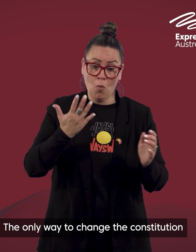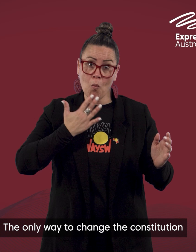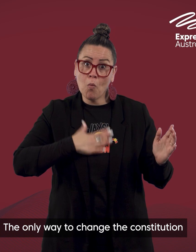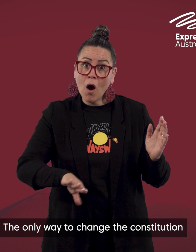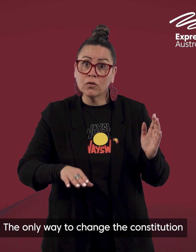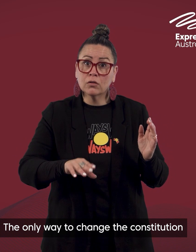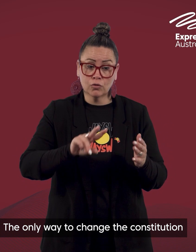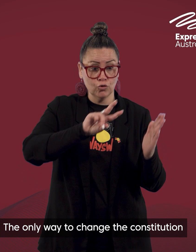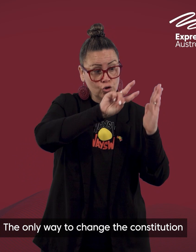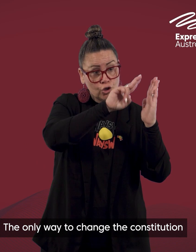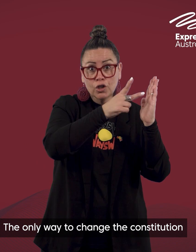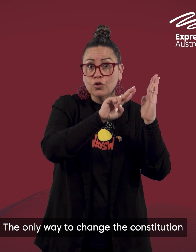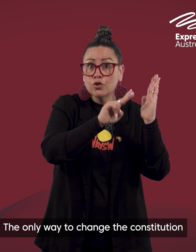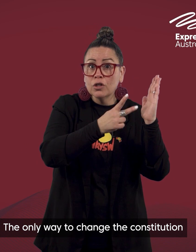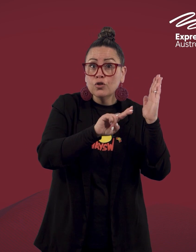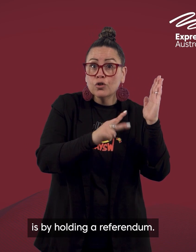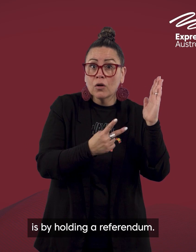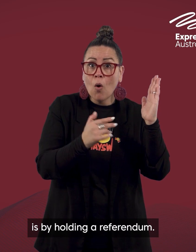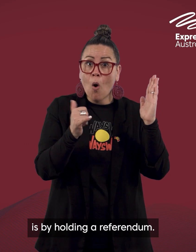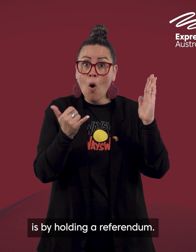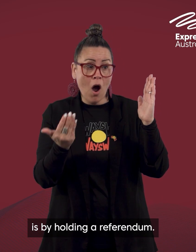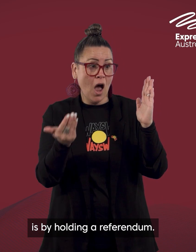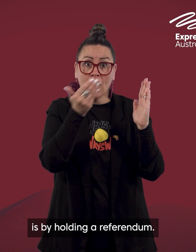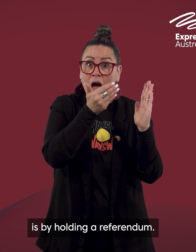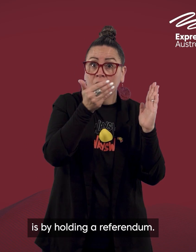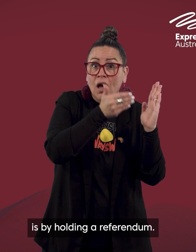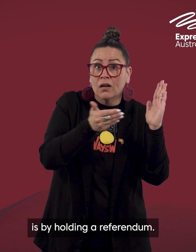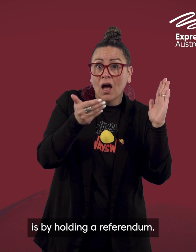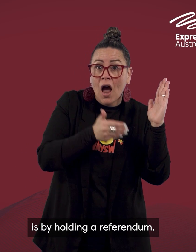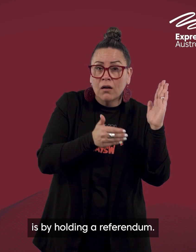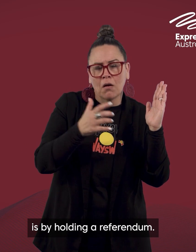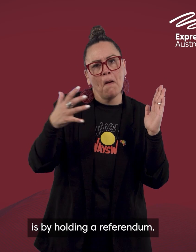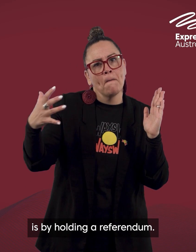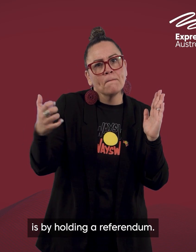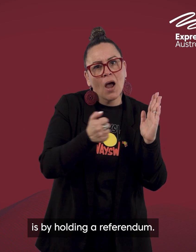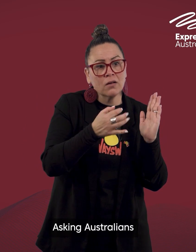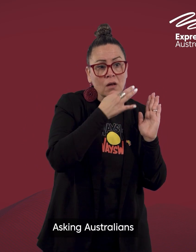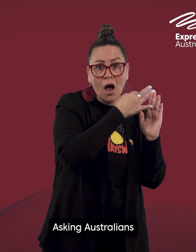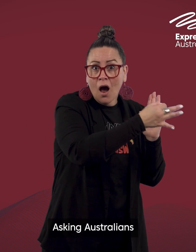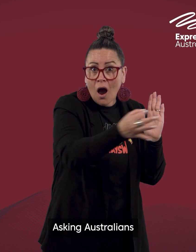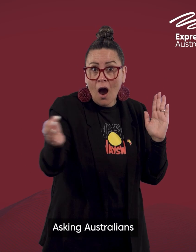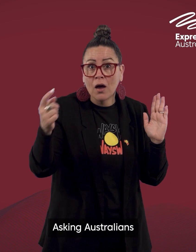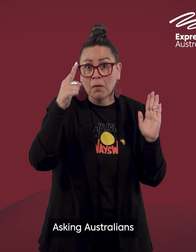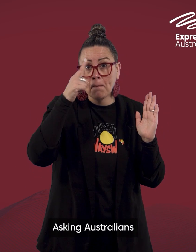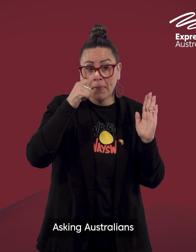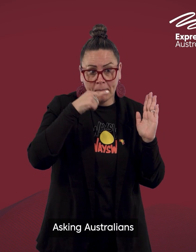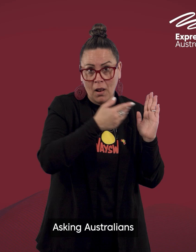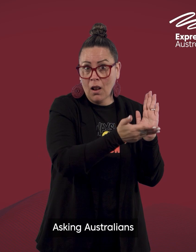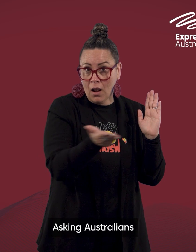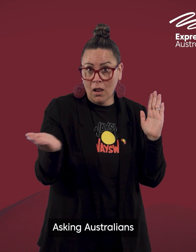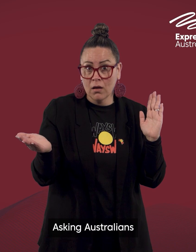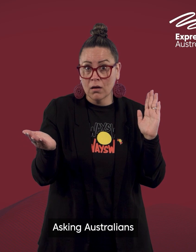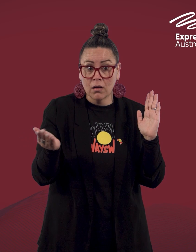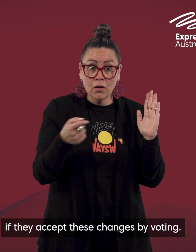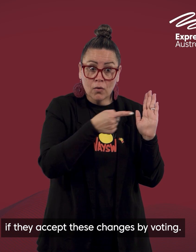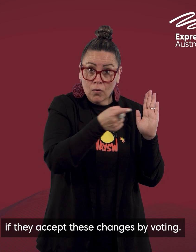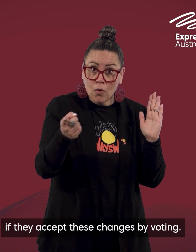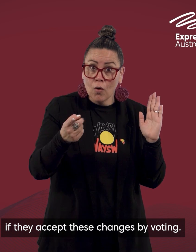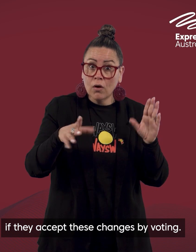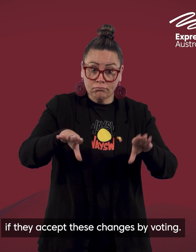to change the Constitution is by holding a referendum, asking Australians if they